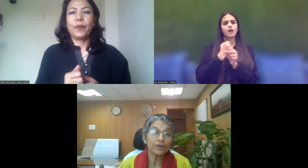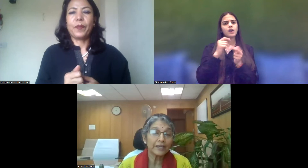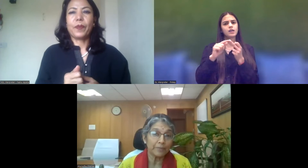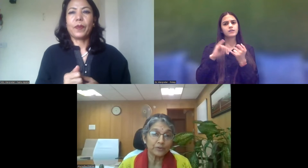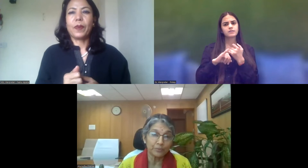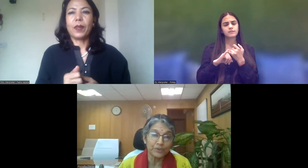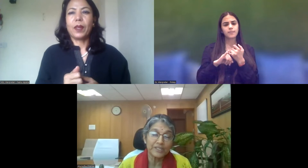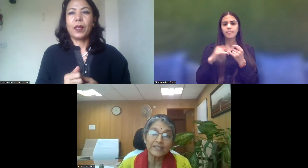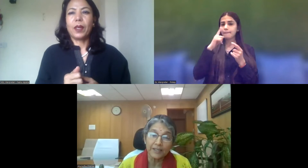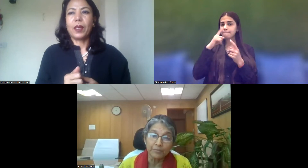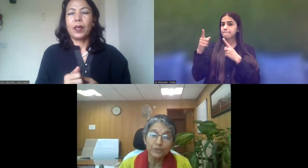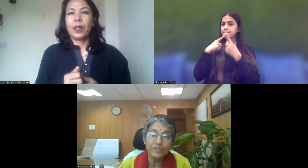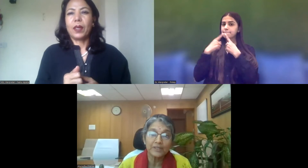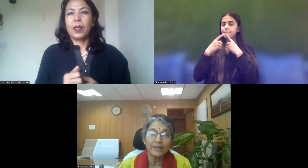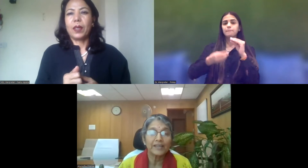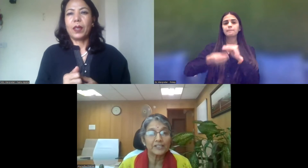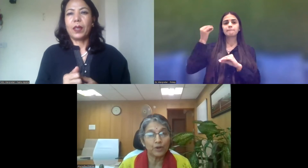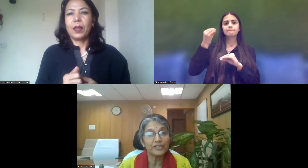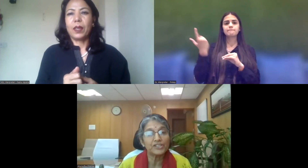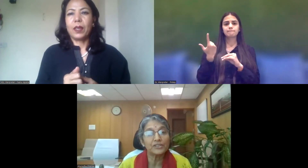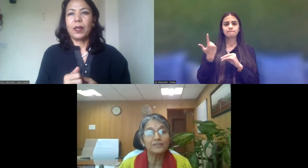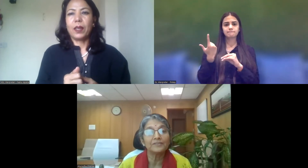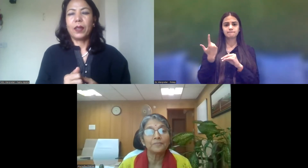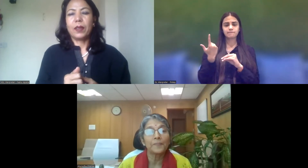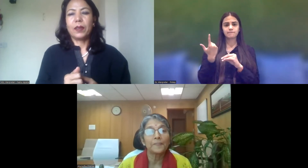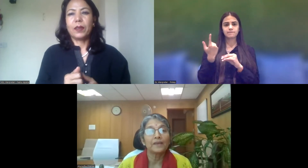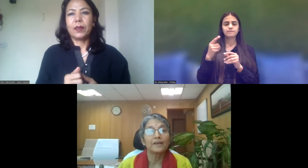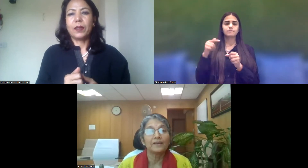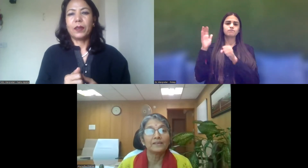she's talking about most is abuse, exploitation,